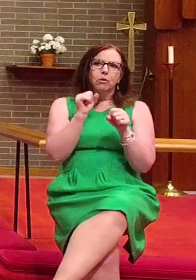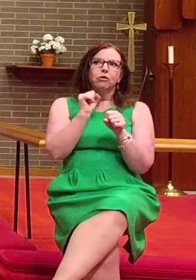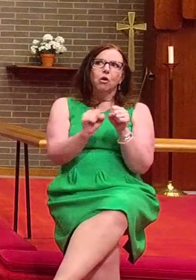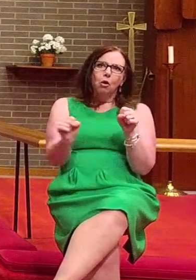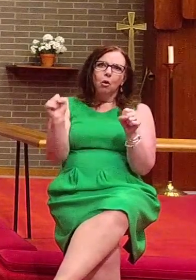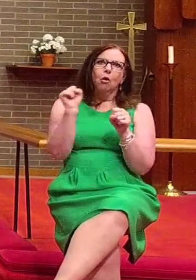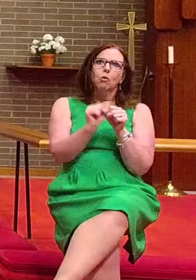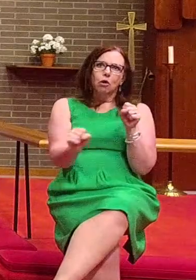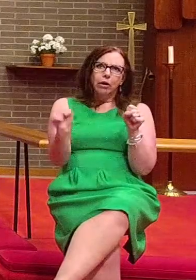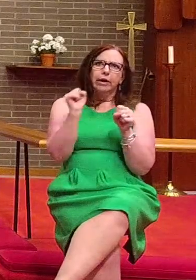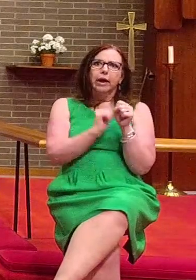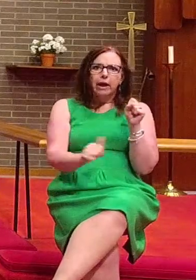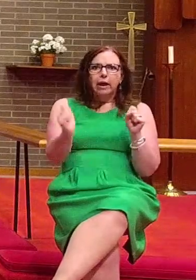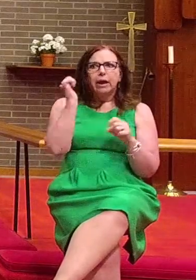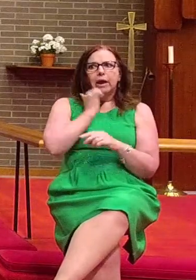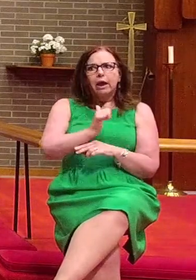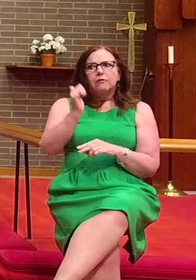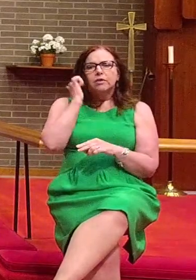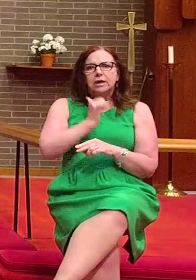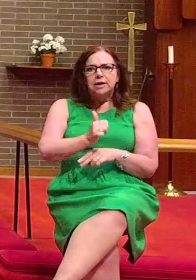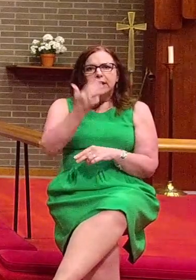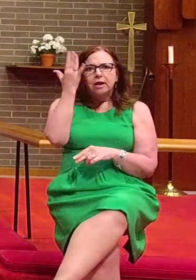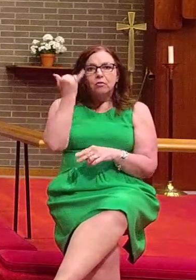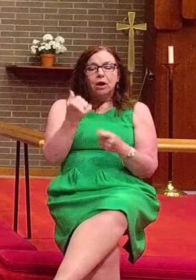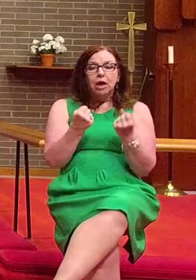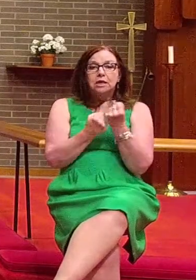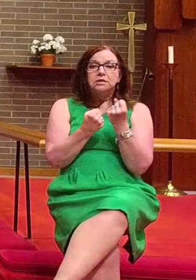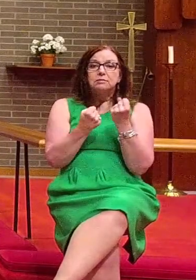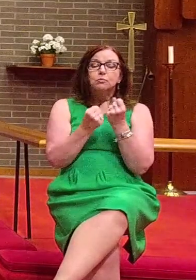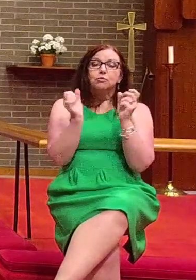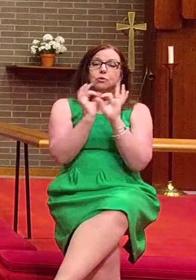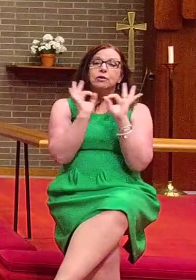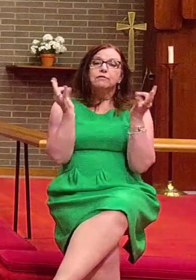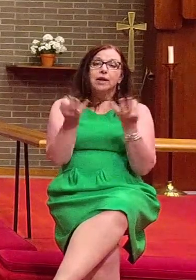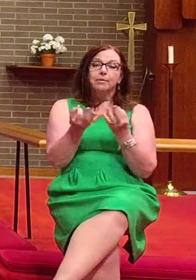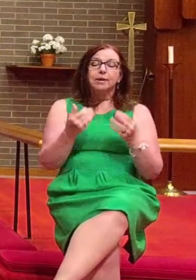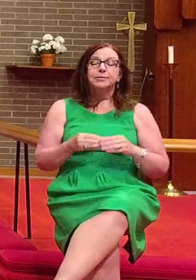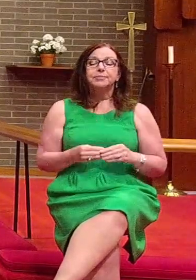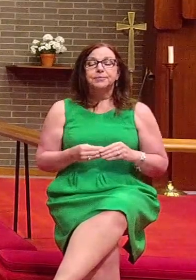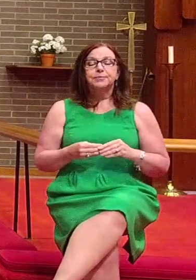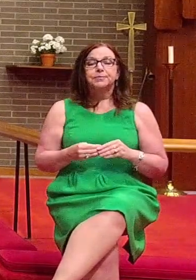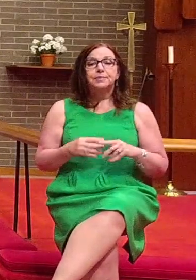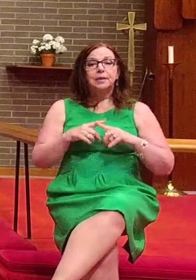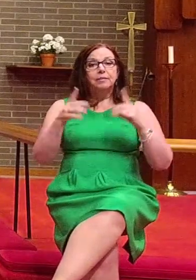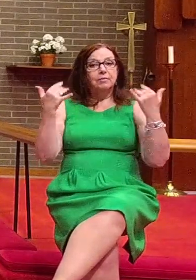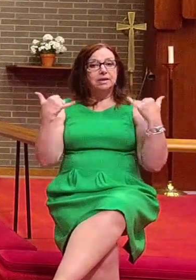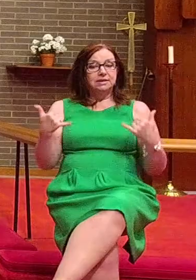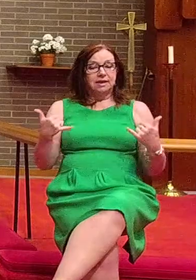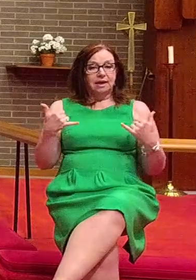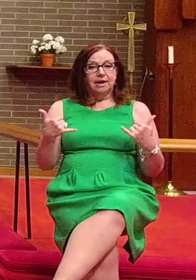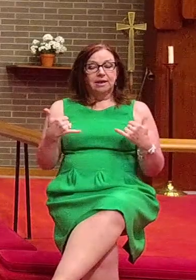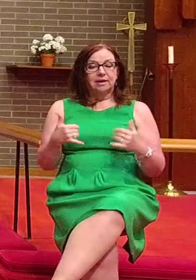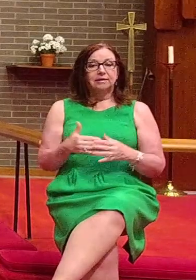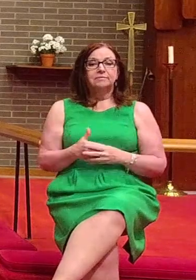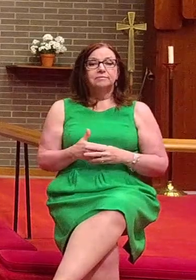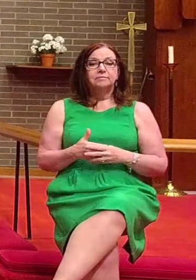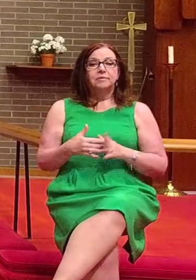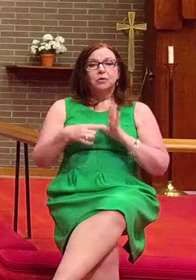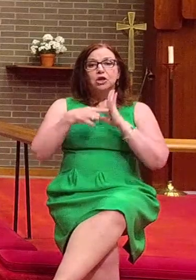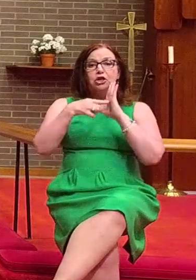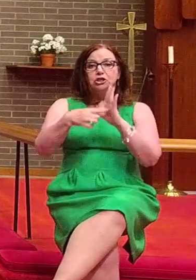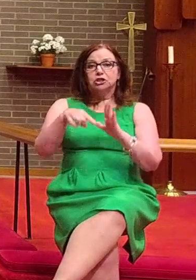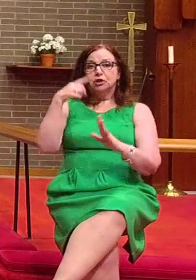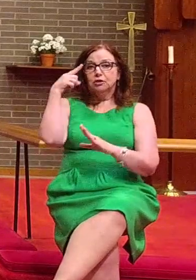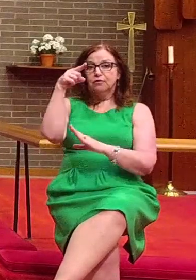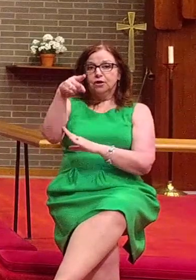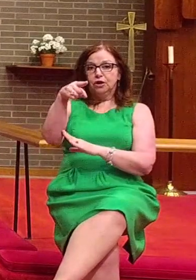working each day to support your family. But today, I want to illustrate for